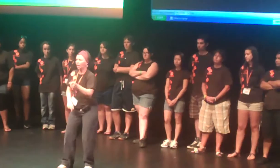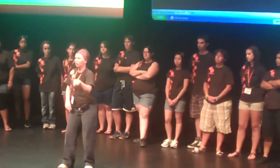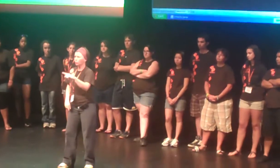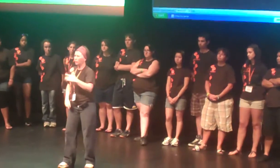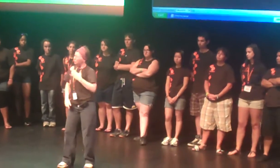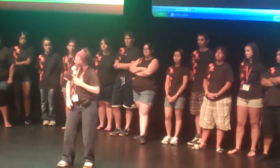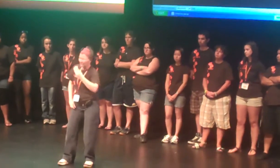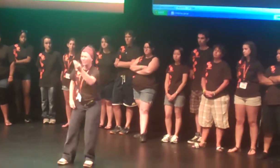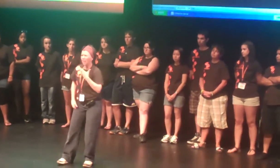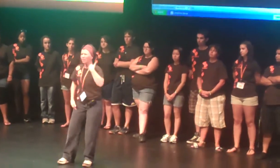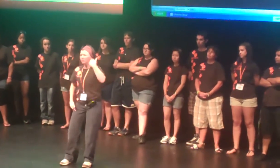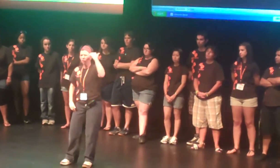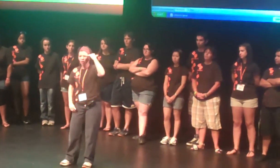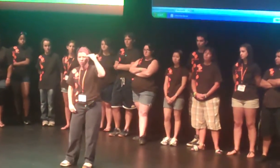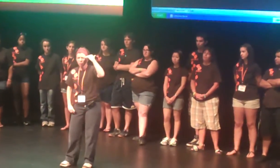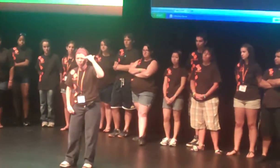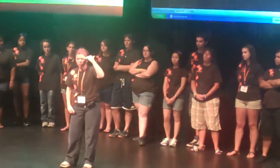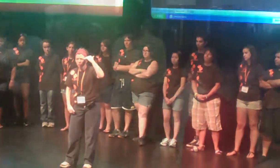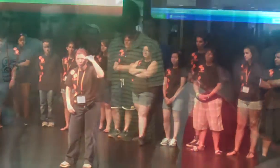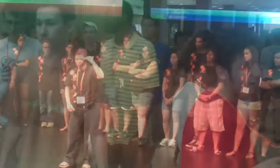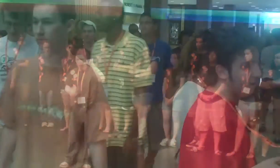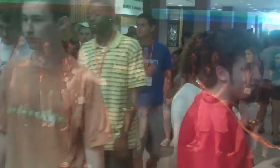treat me the way I would treat you.